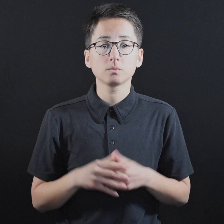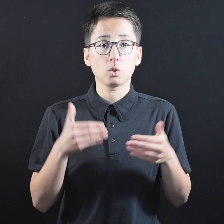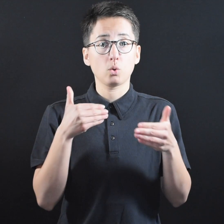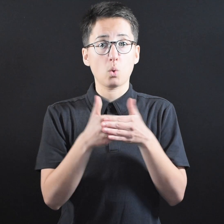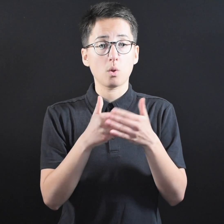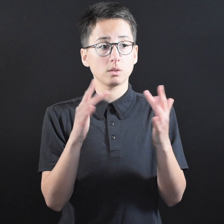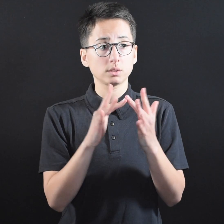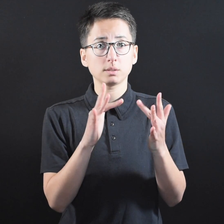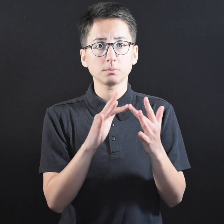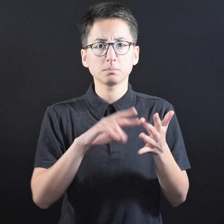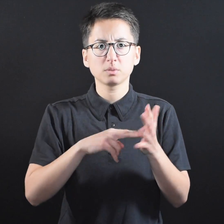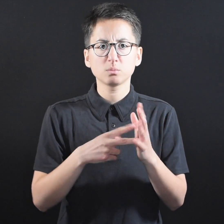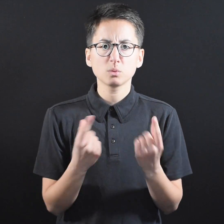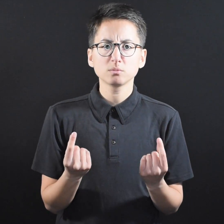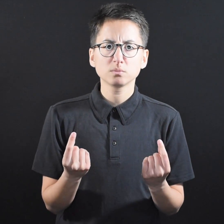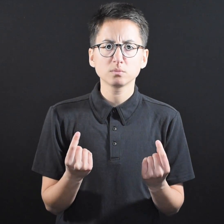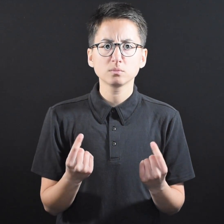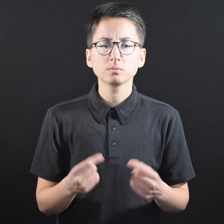What is a close contact?